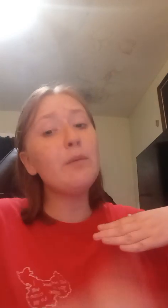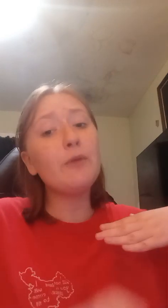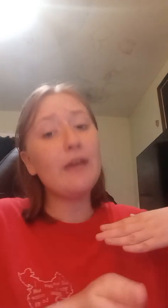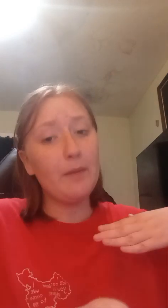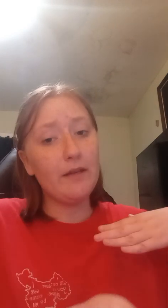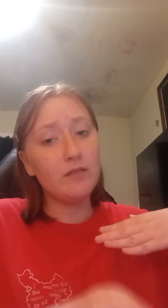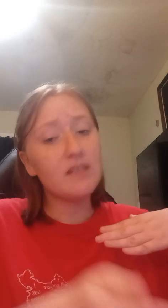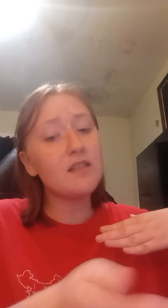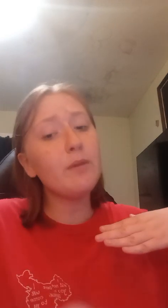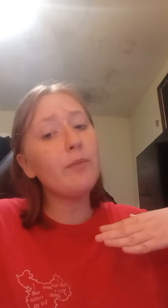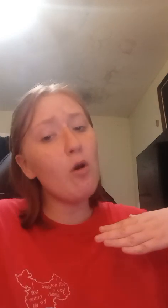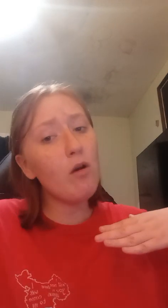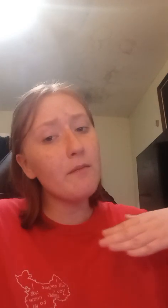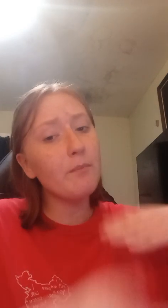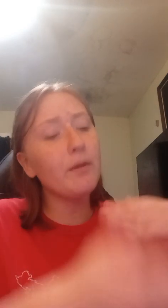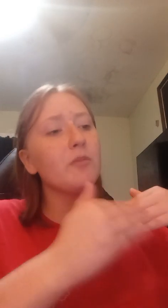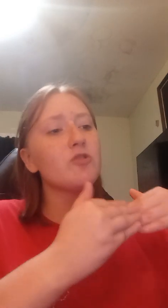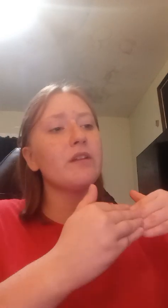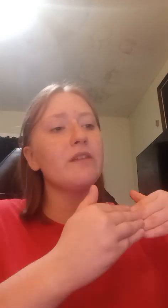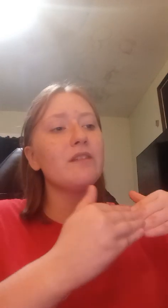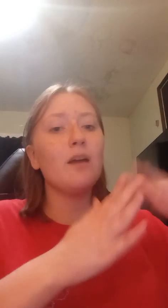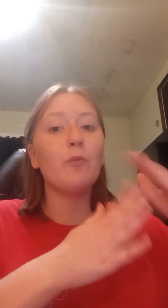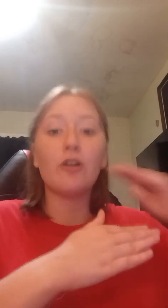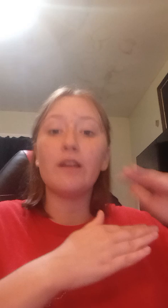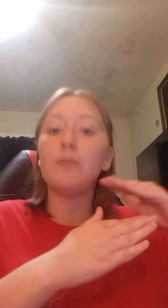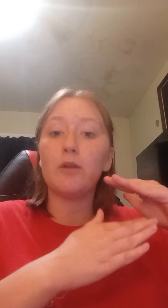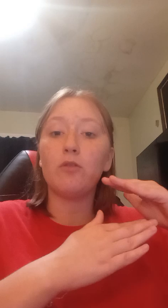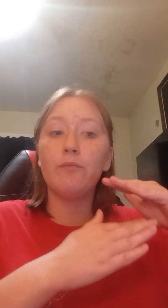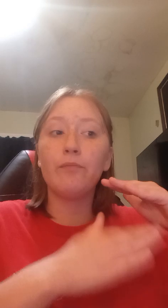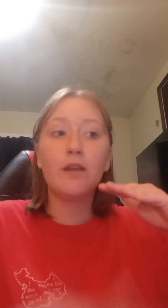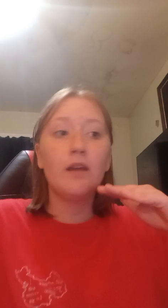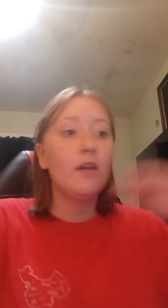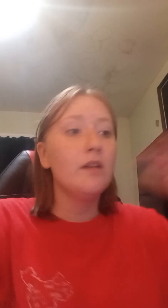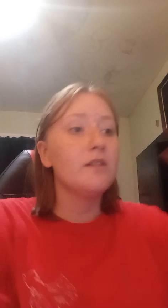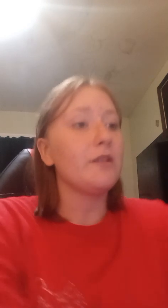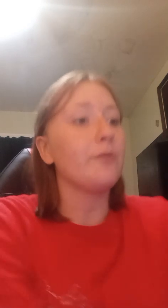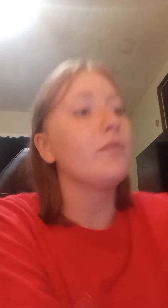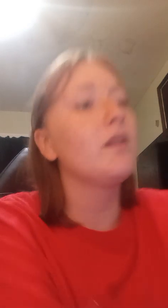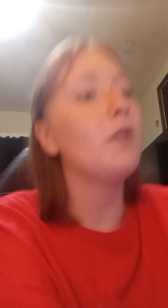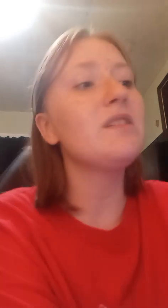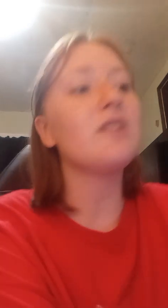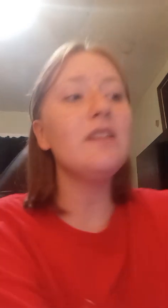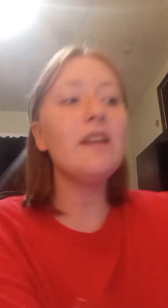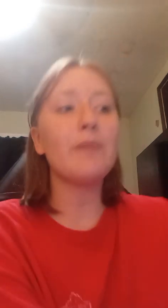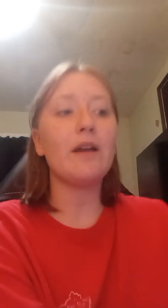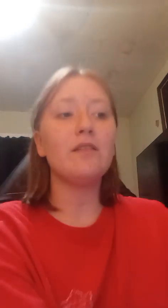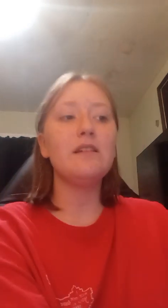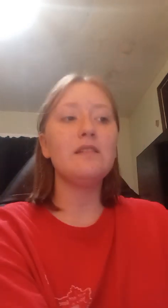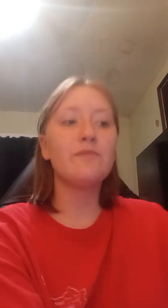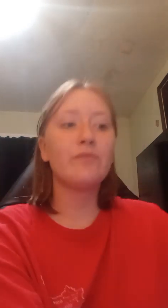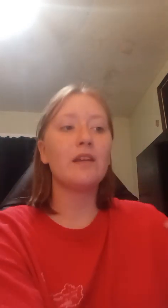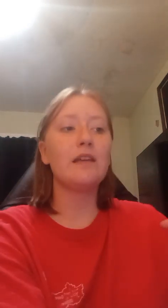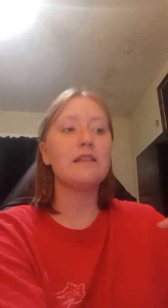be and some people are, but majority of the time we are in the middle. So, what's a good thing about this is that this